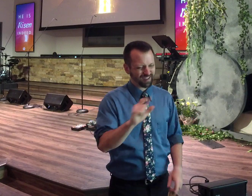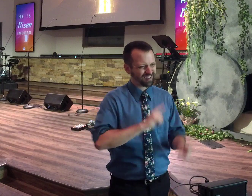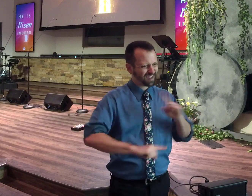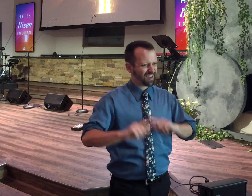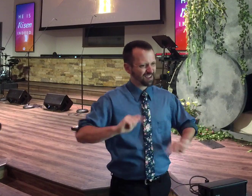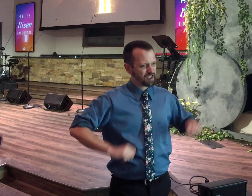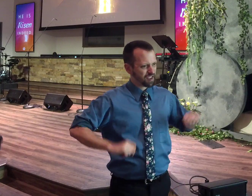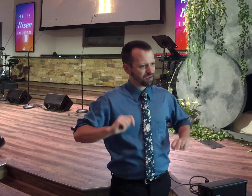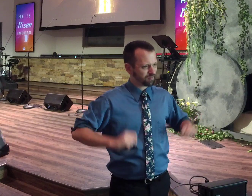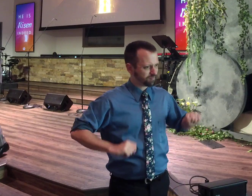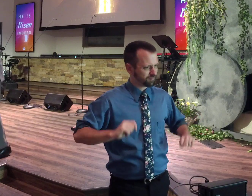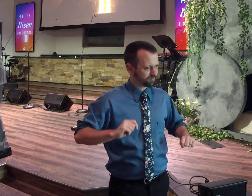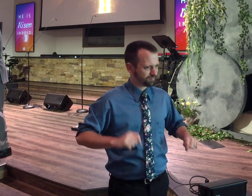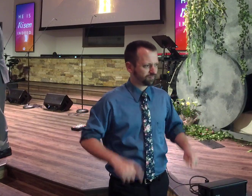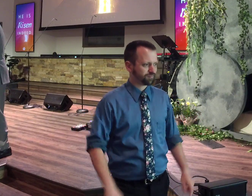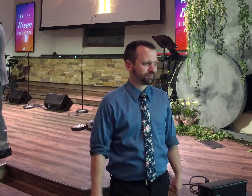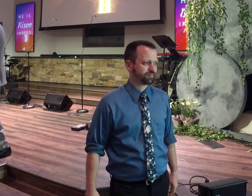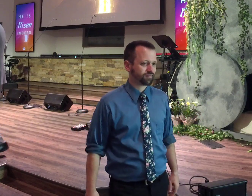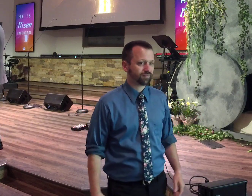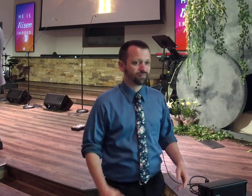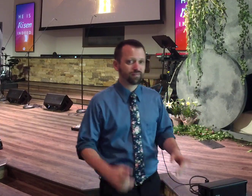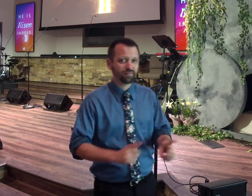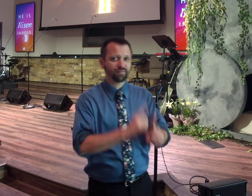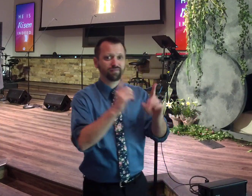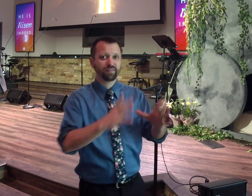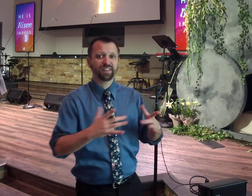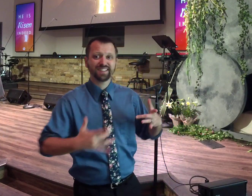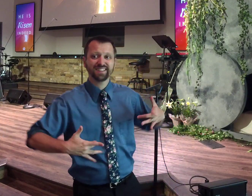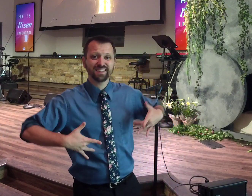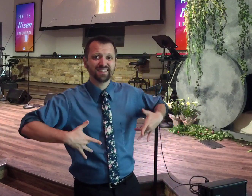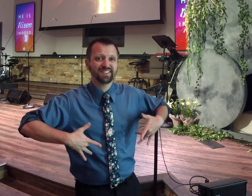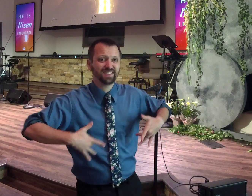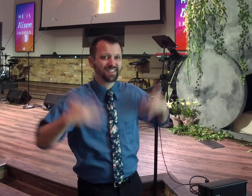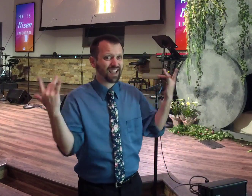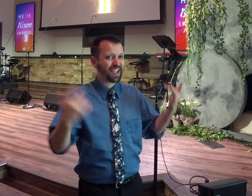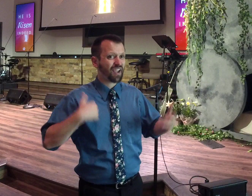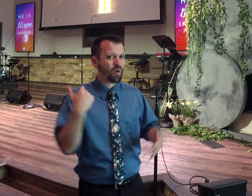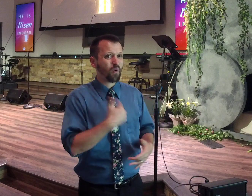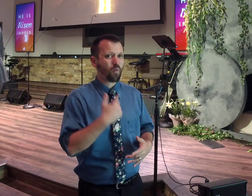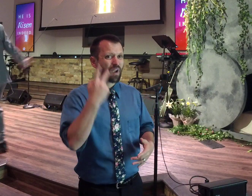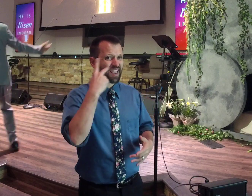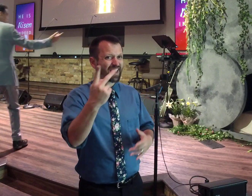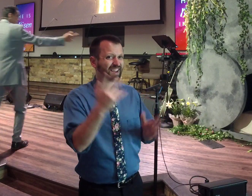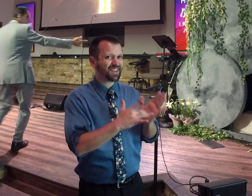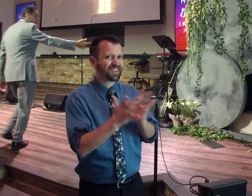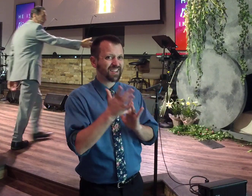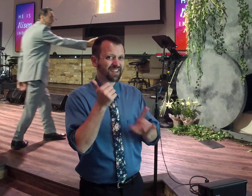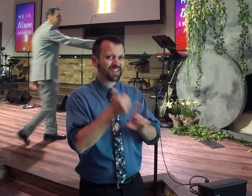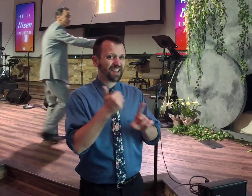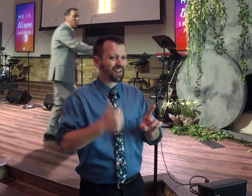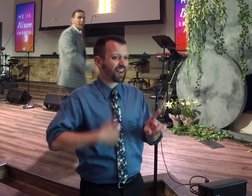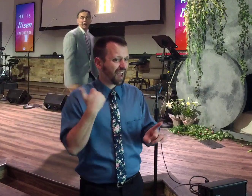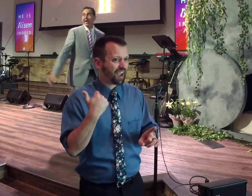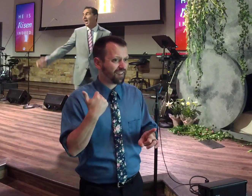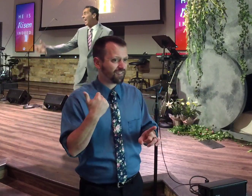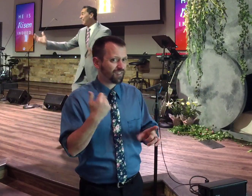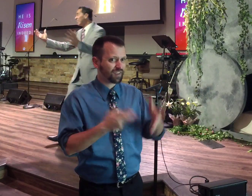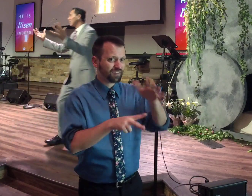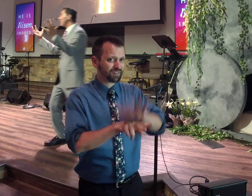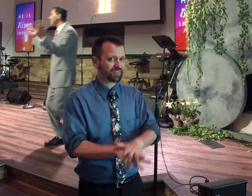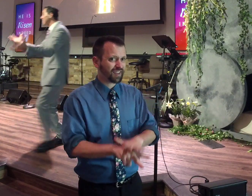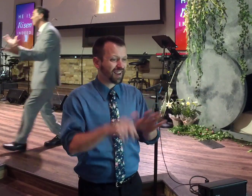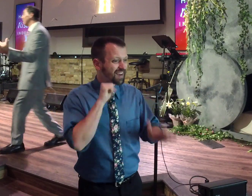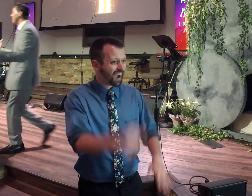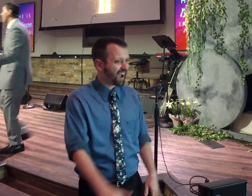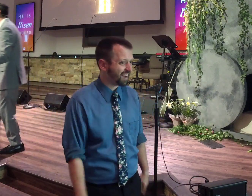all the other disciples were so excited, they said, we have seen Jesus. He's alive. He's not in the grave anymore. And